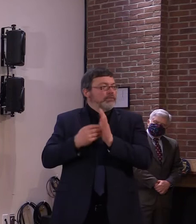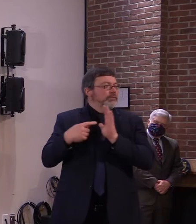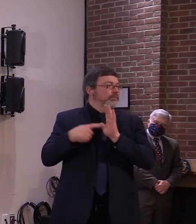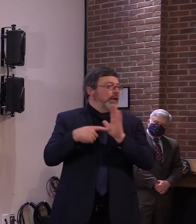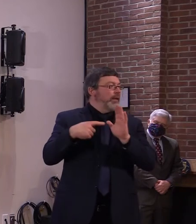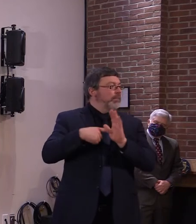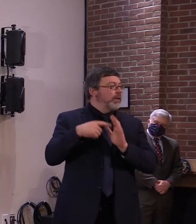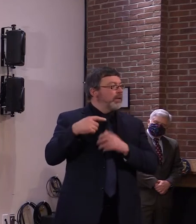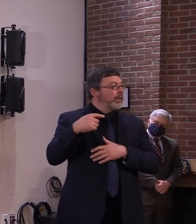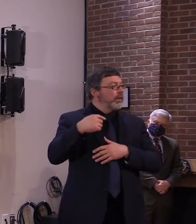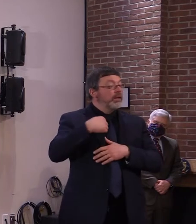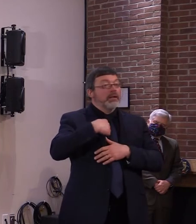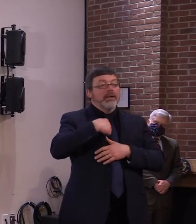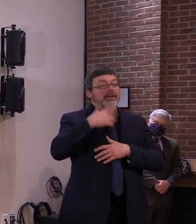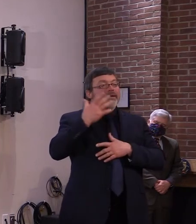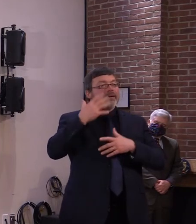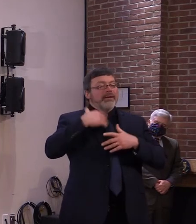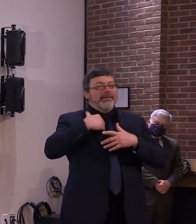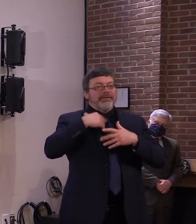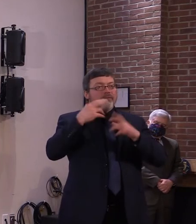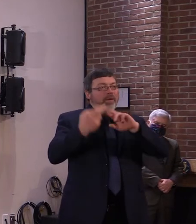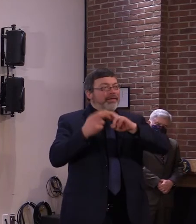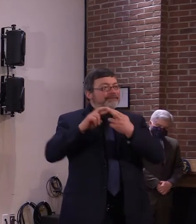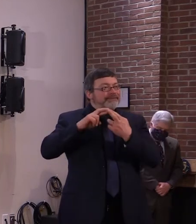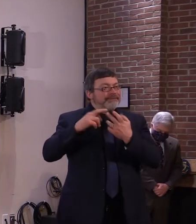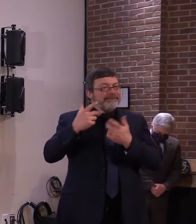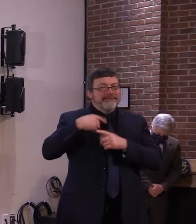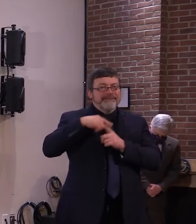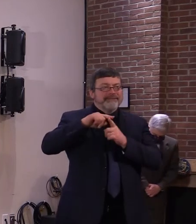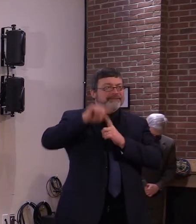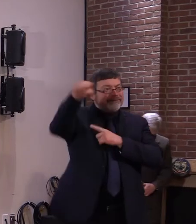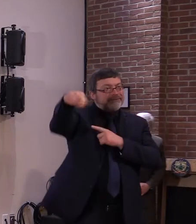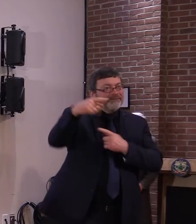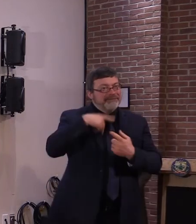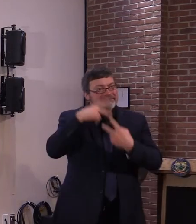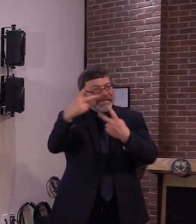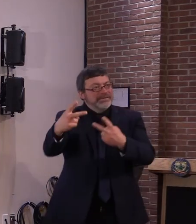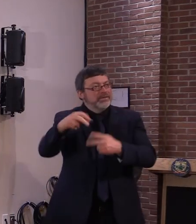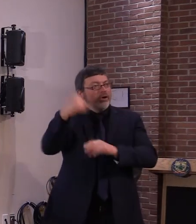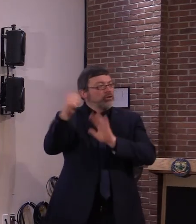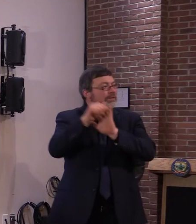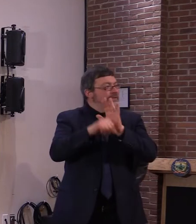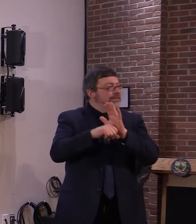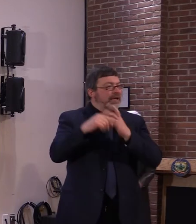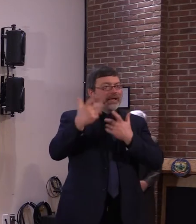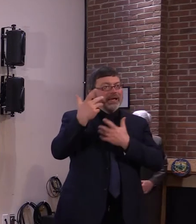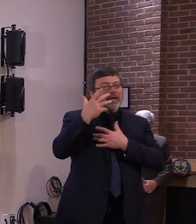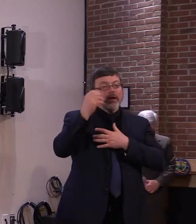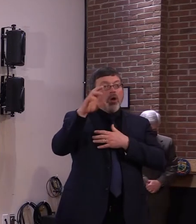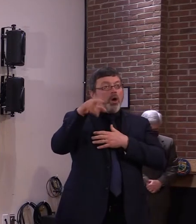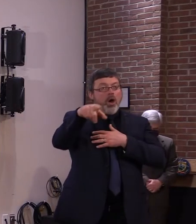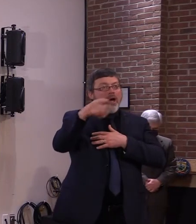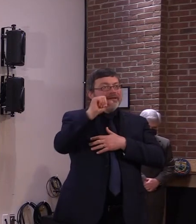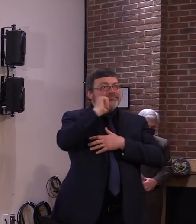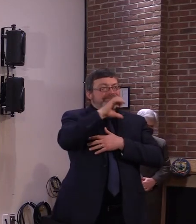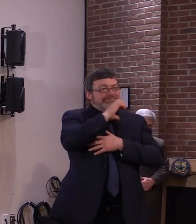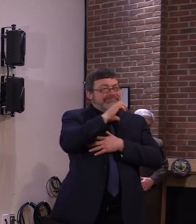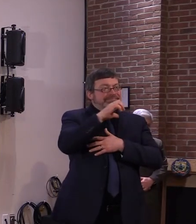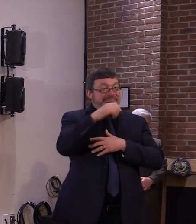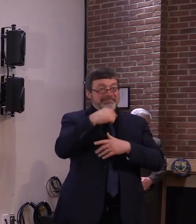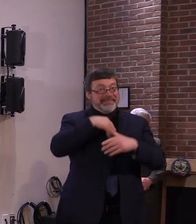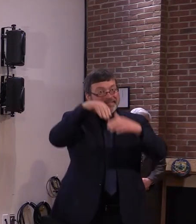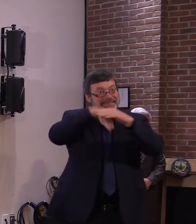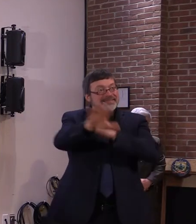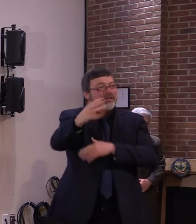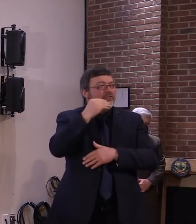but hopefully when we come out of this that will take more time more time for family more time for friends and those simple things in